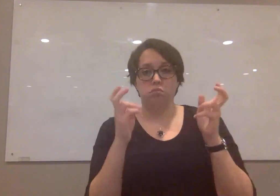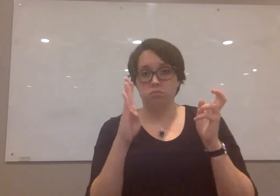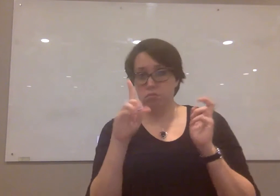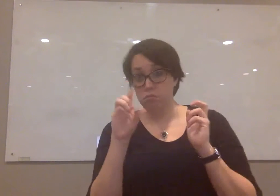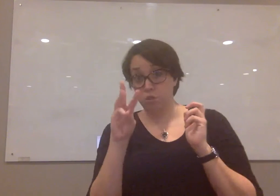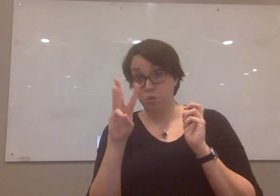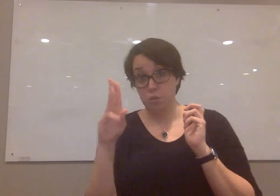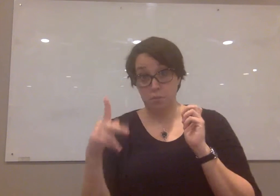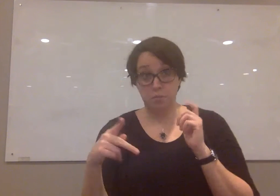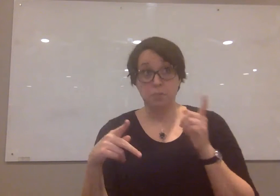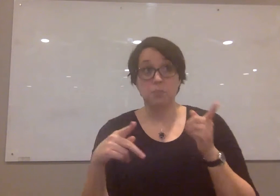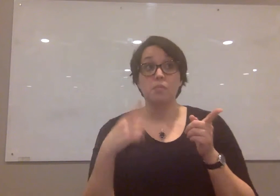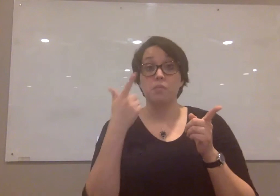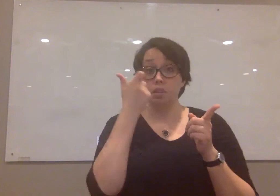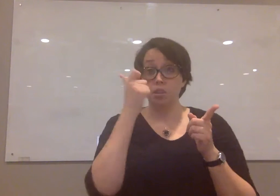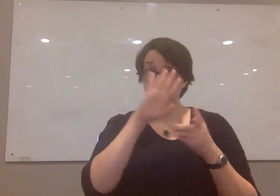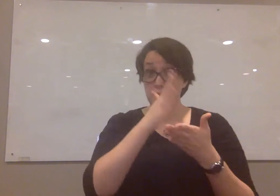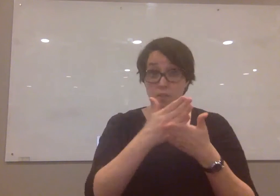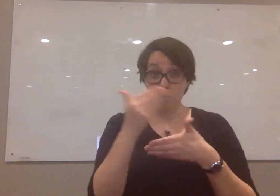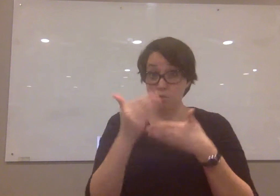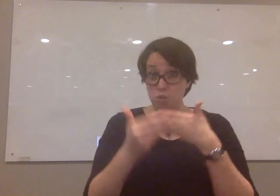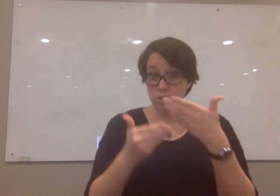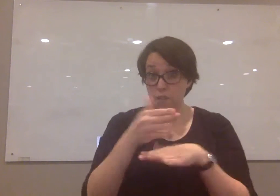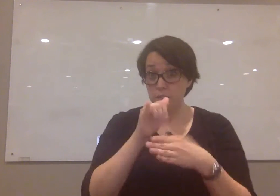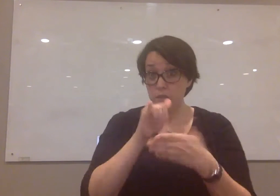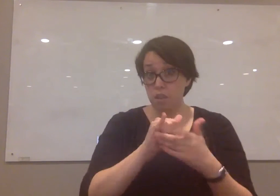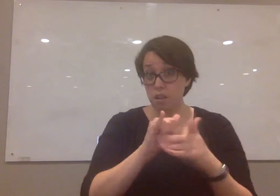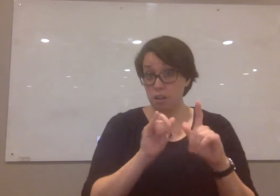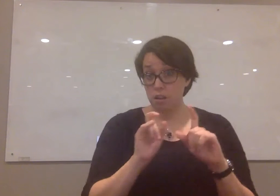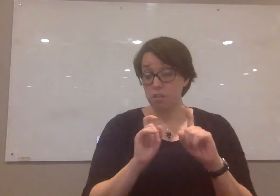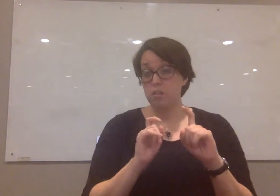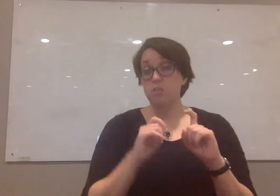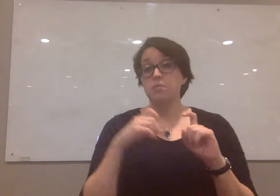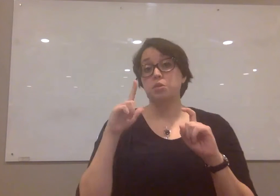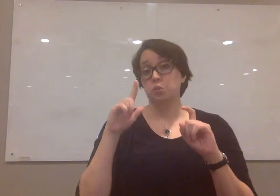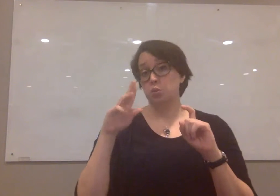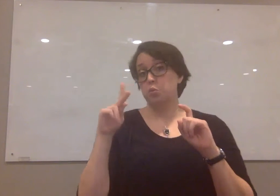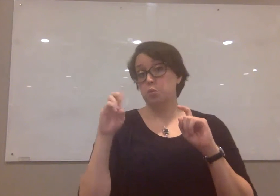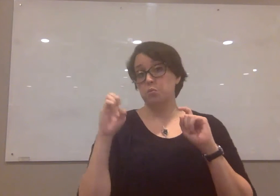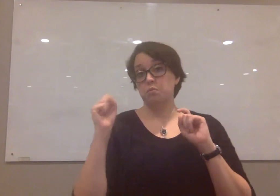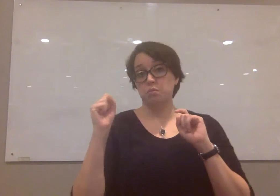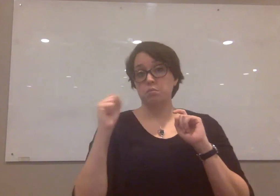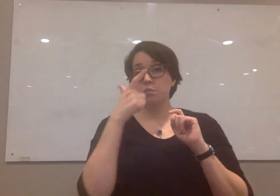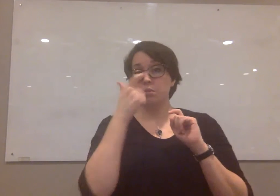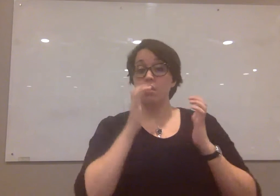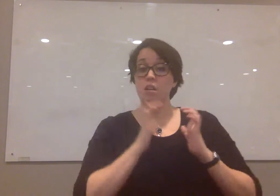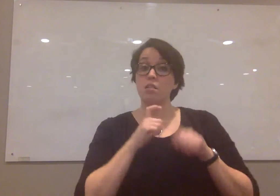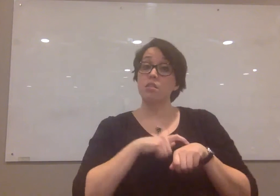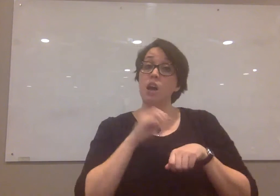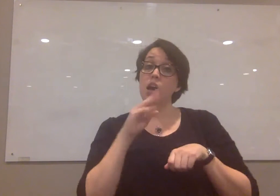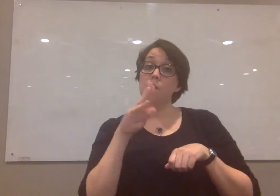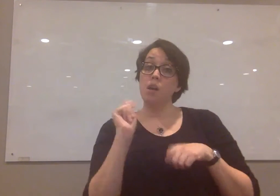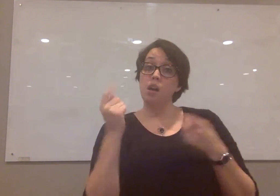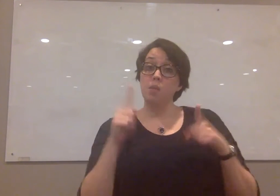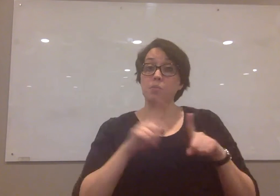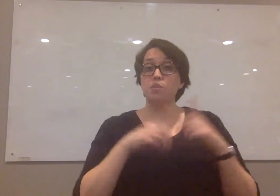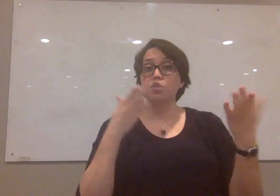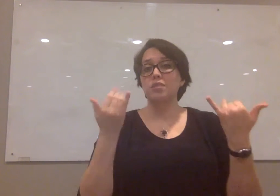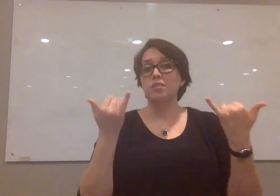Because you never process them after that. Because you as the client thought the timeout happened, but the server is still going to send you the message.